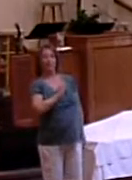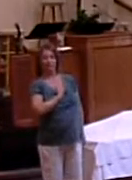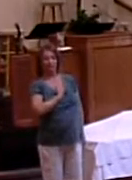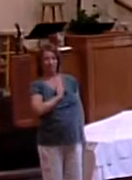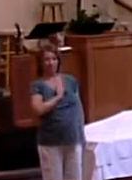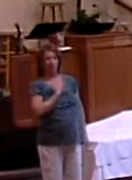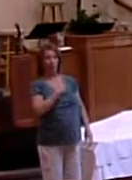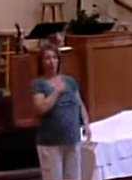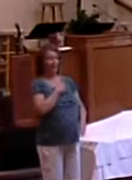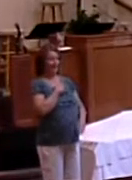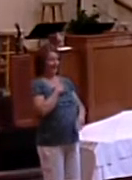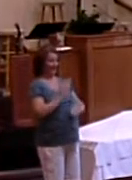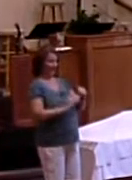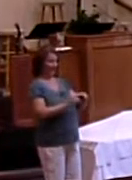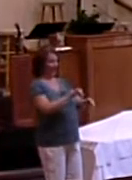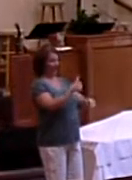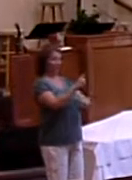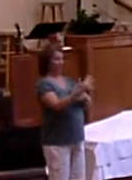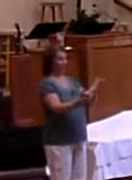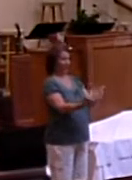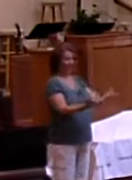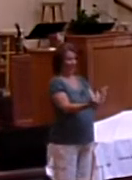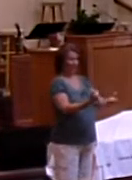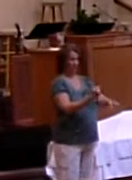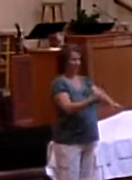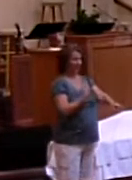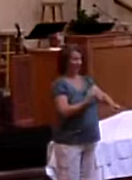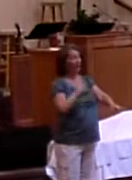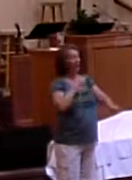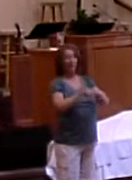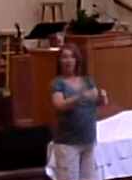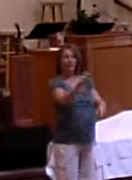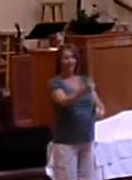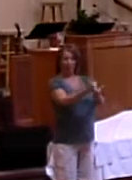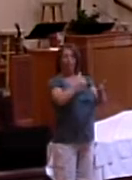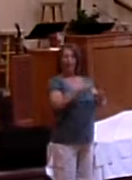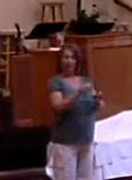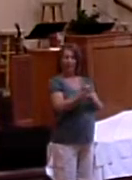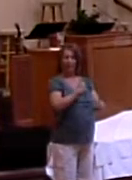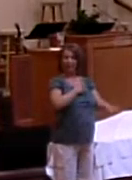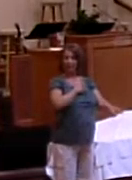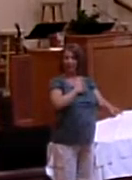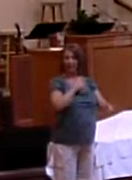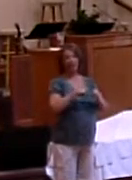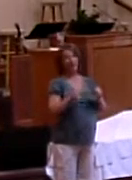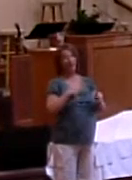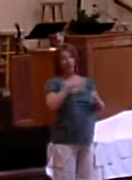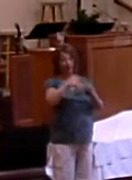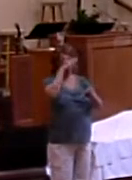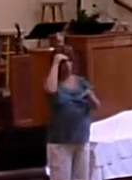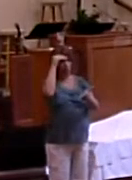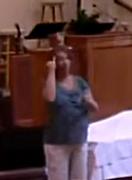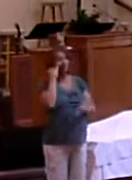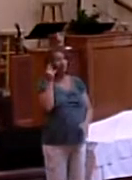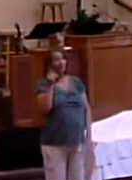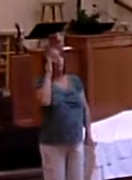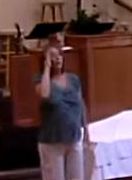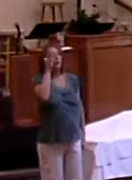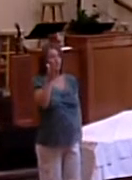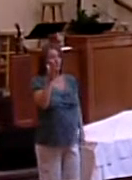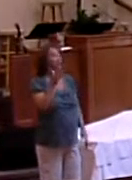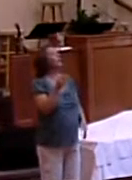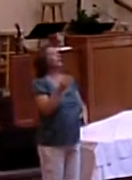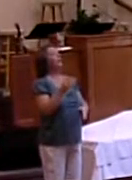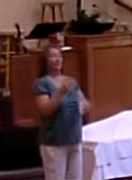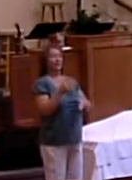build fires by ourselves. I don't need any help, right? I know how to do it. But what I have learned over time is that if you will, even in